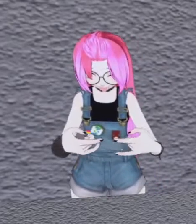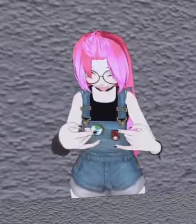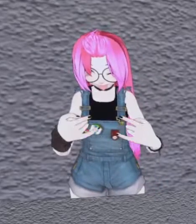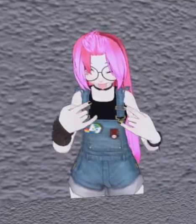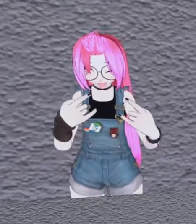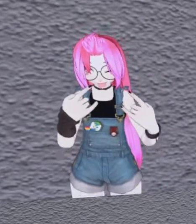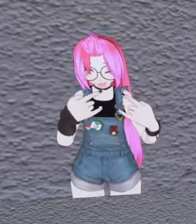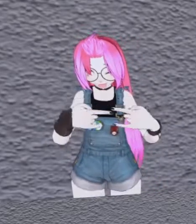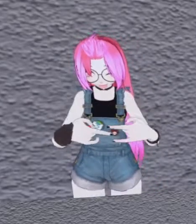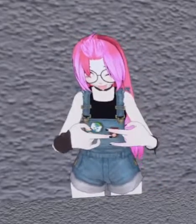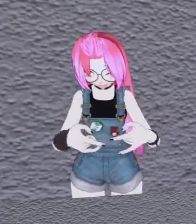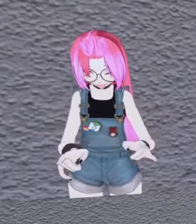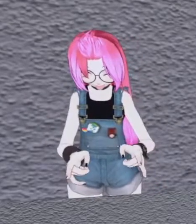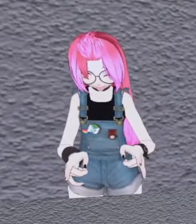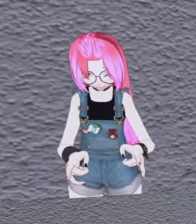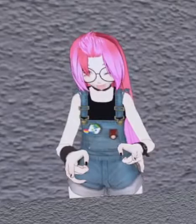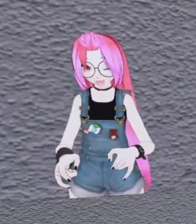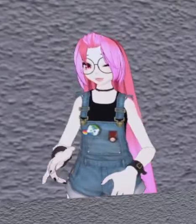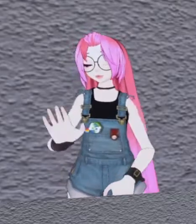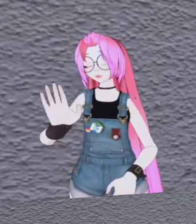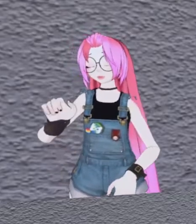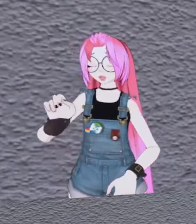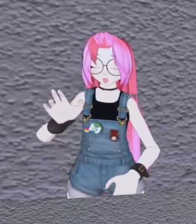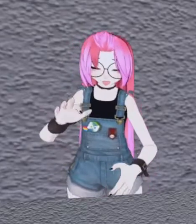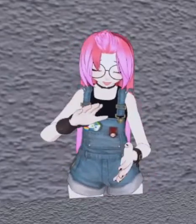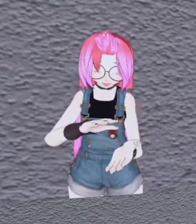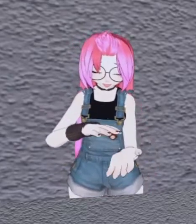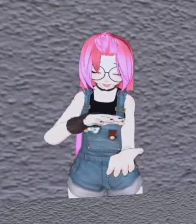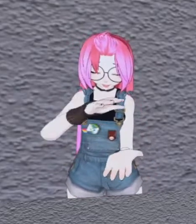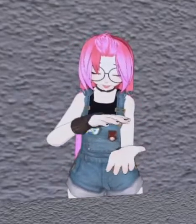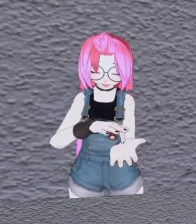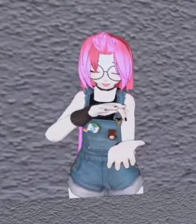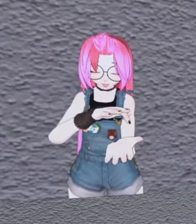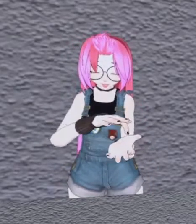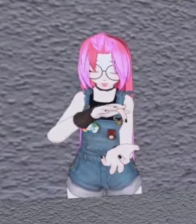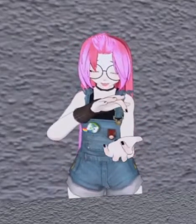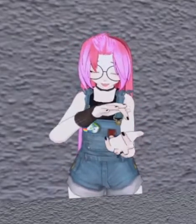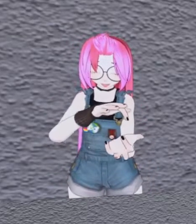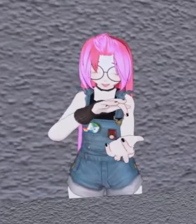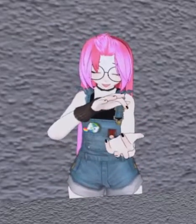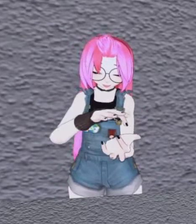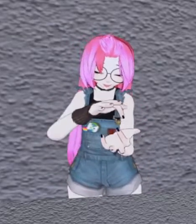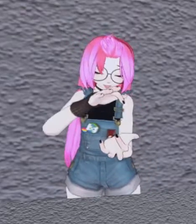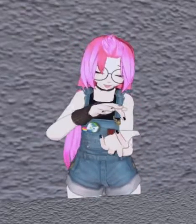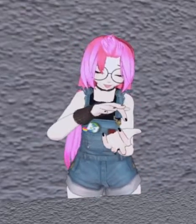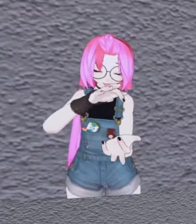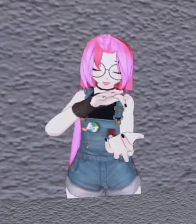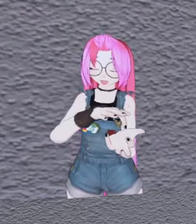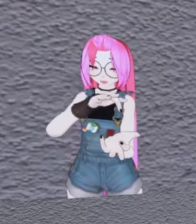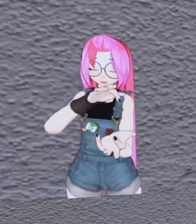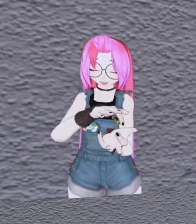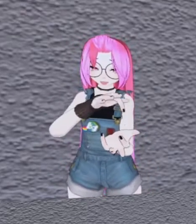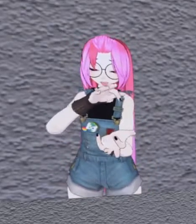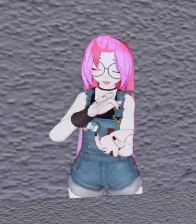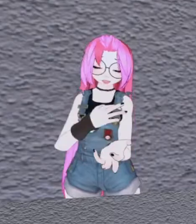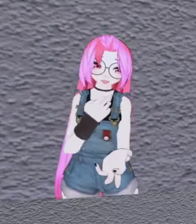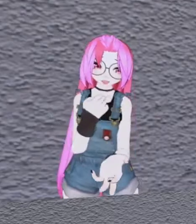sense because it's like the legs of the table. Or like marshmallow. Marshmallows, like you have a marshmallow in your hand and you're like pushing up and down, super